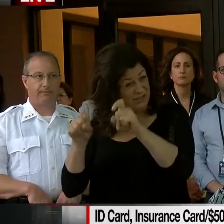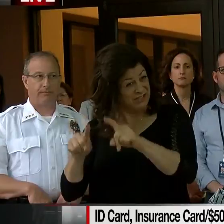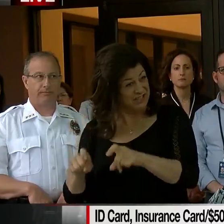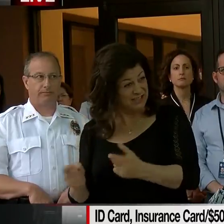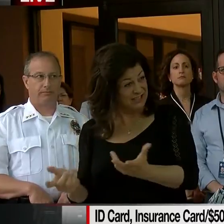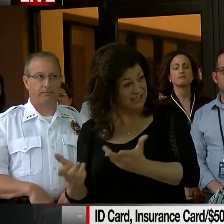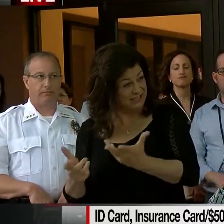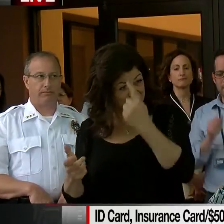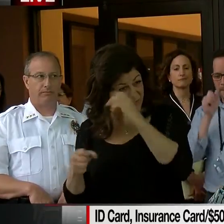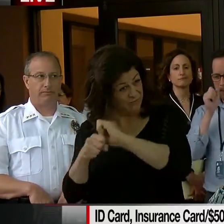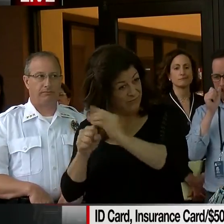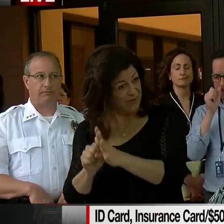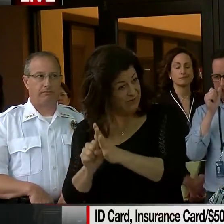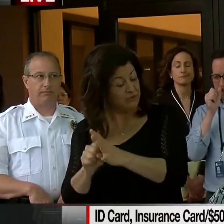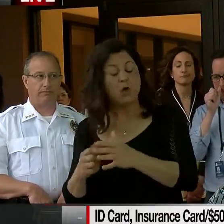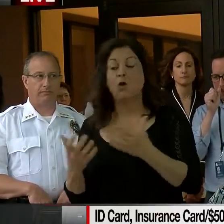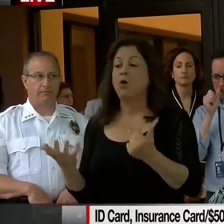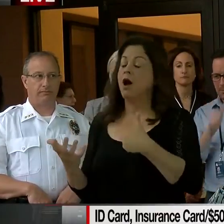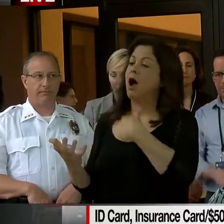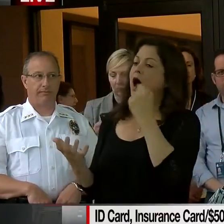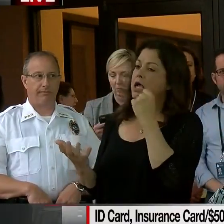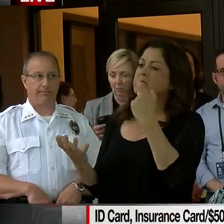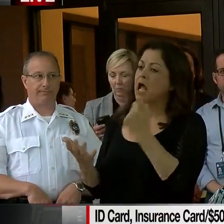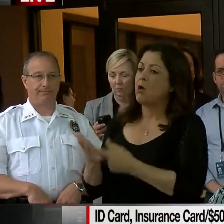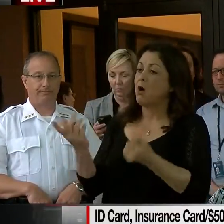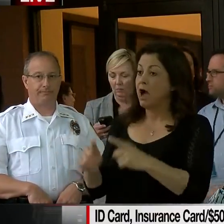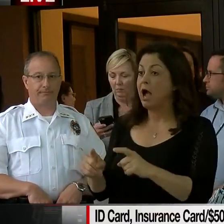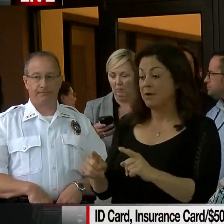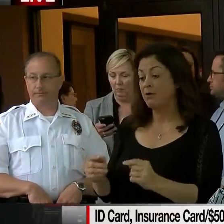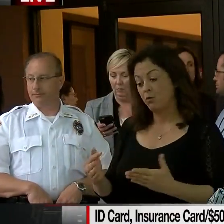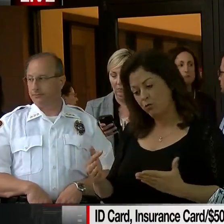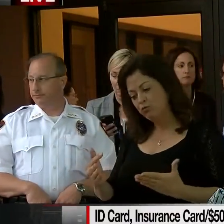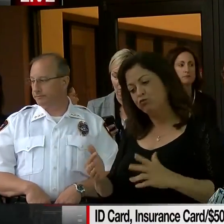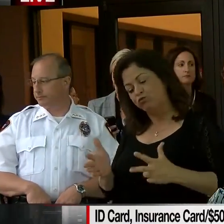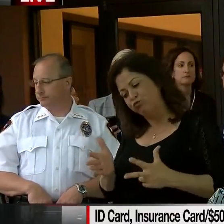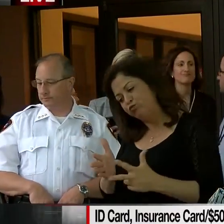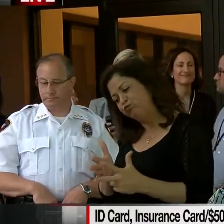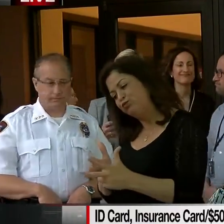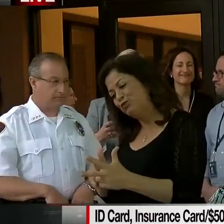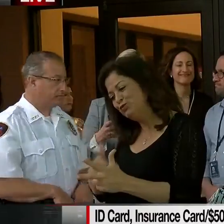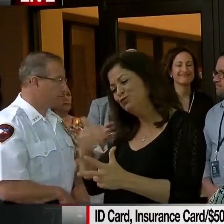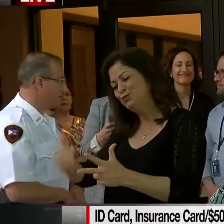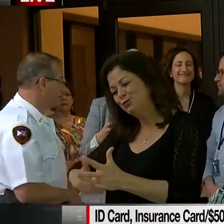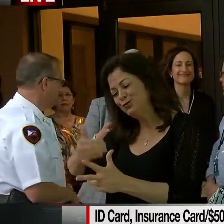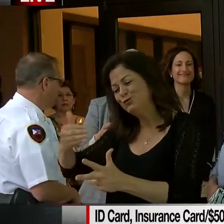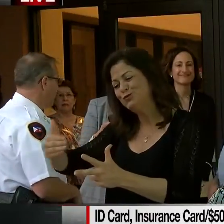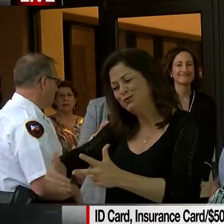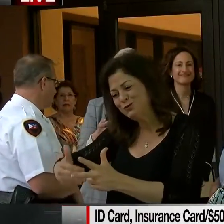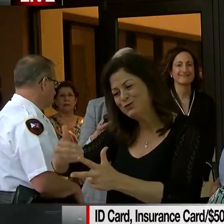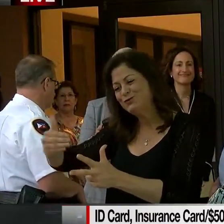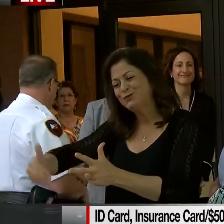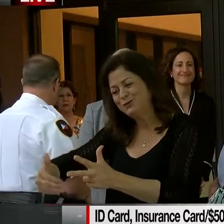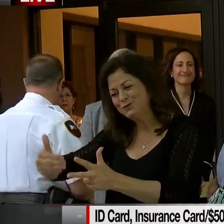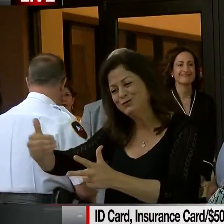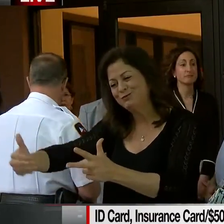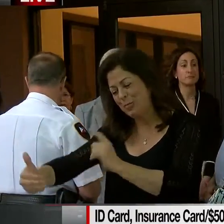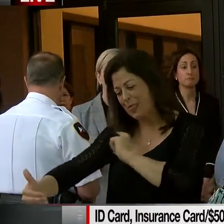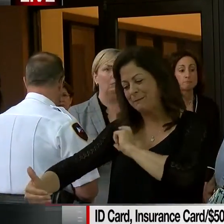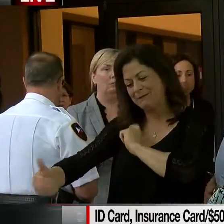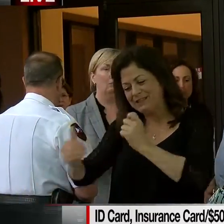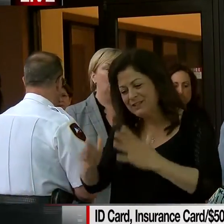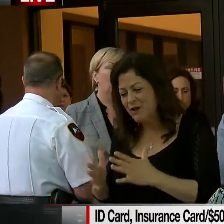It's my understanding that once you go through the entire assembly lines, what I reference is as, you go to a starting point, and we'll have our police officers and our director of